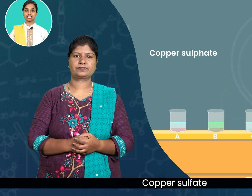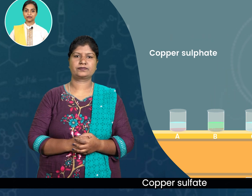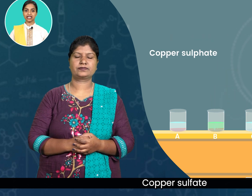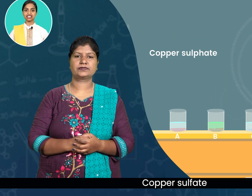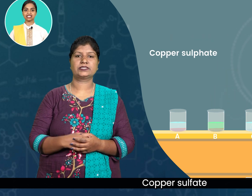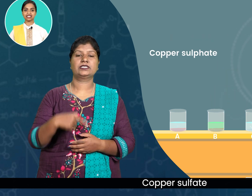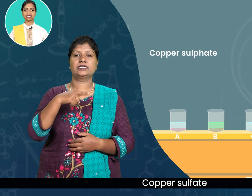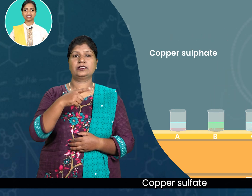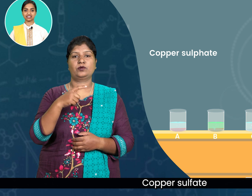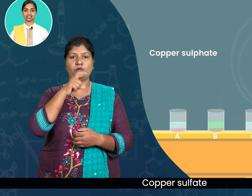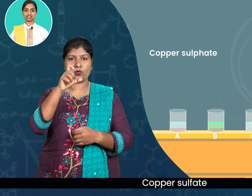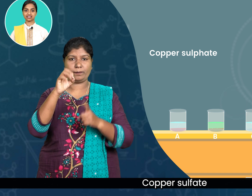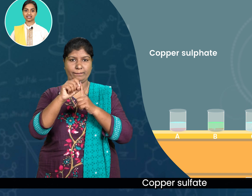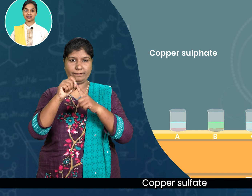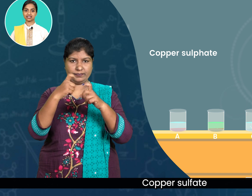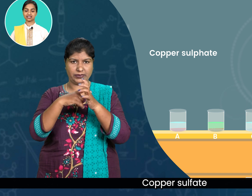copper sulfate